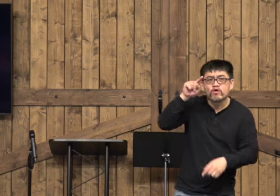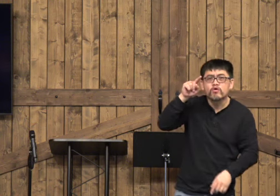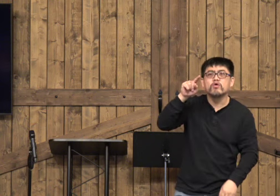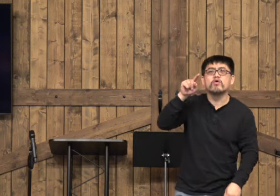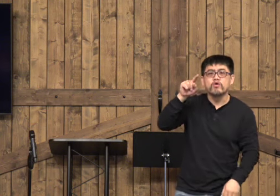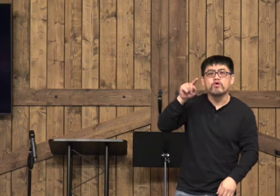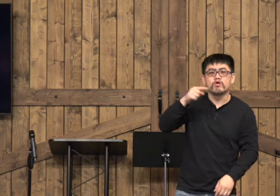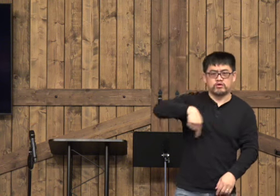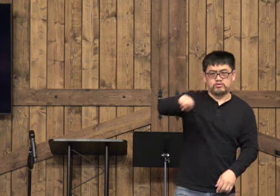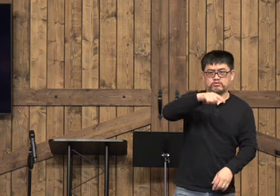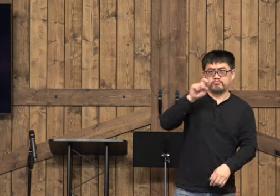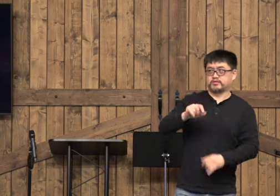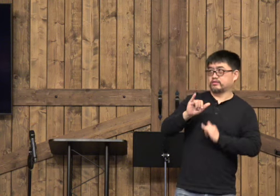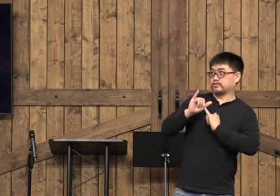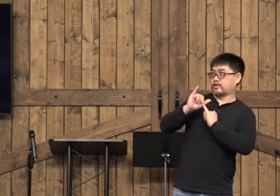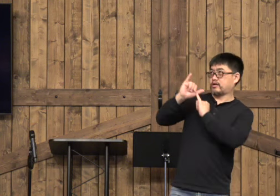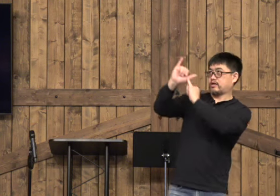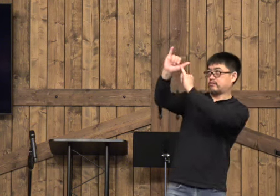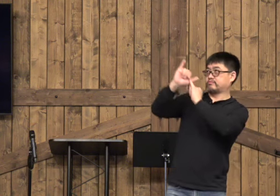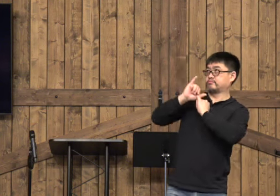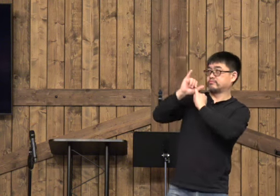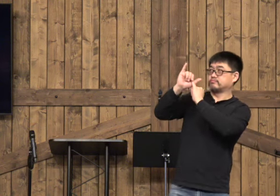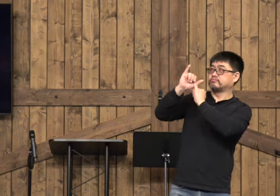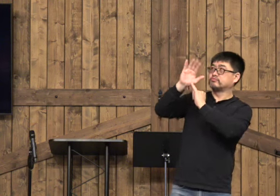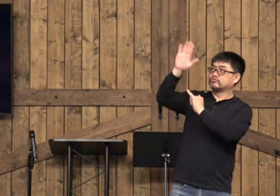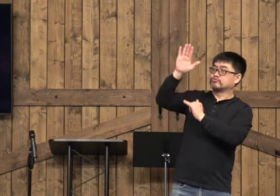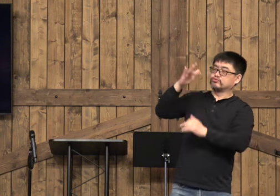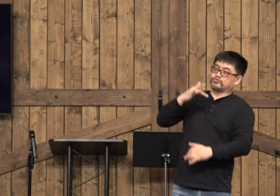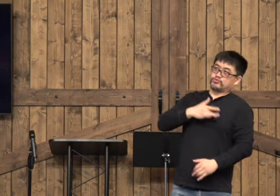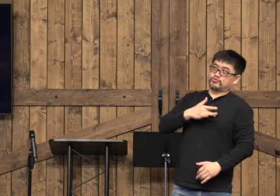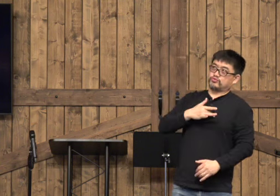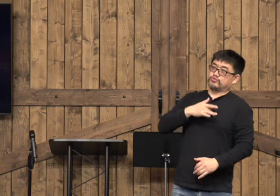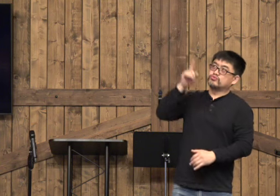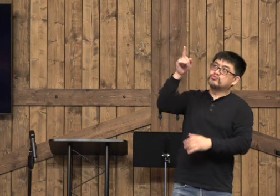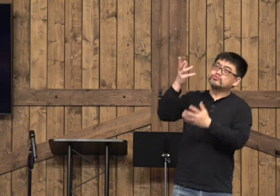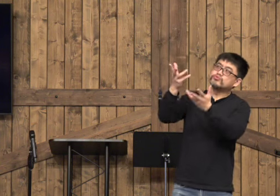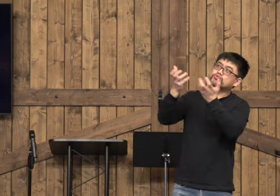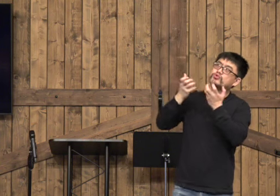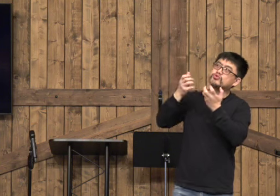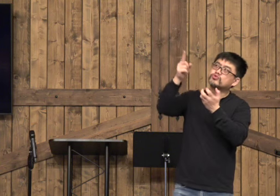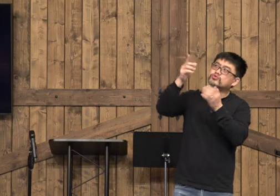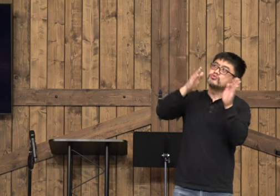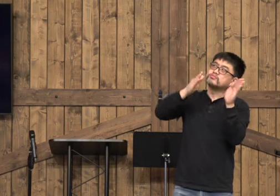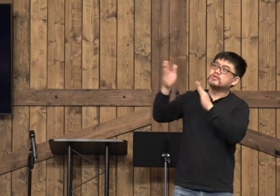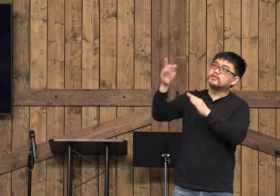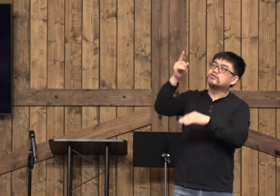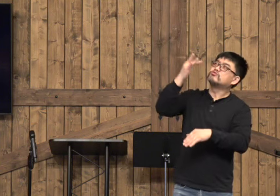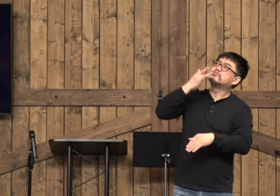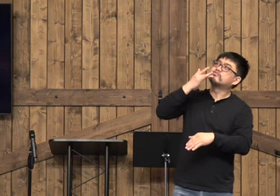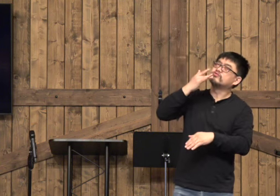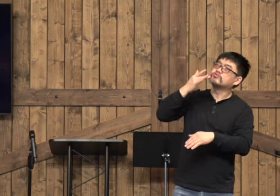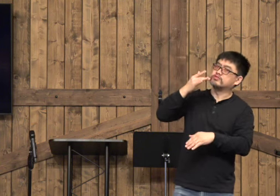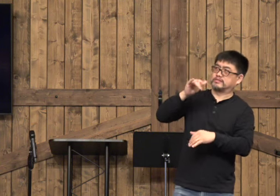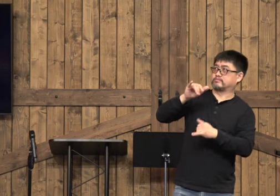for God's sake of Jesus here to the earth He wants us to be like Christ He wants our heart and our desires to be like